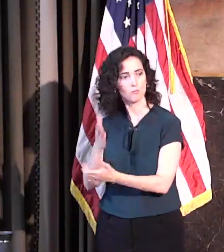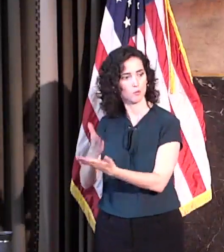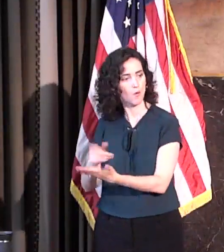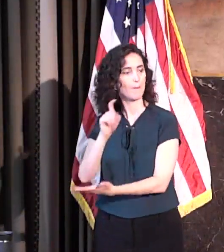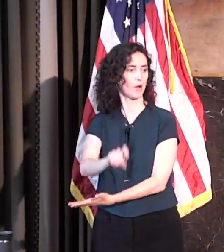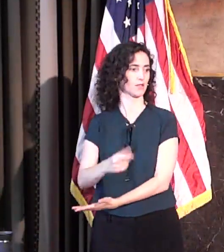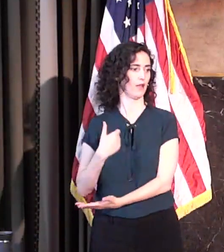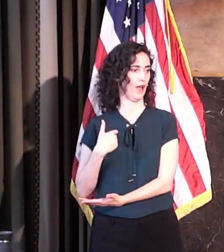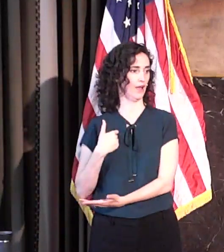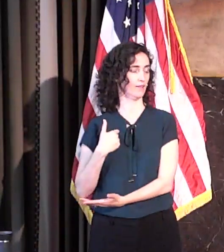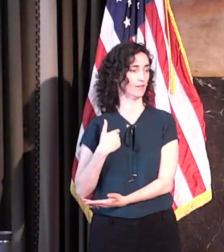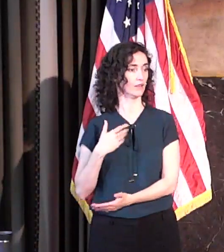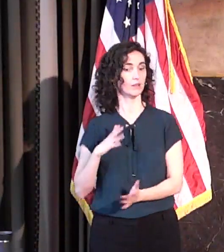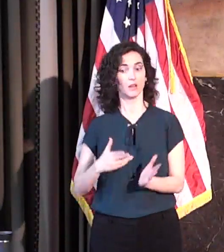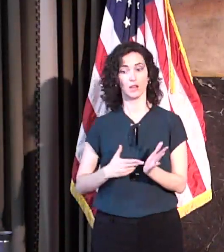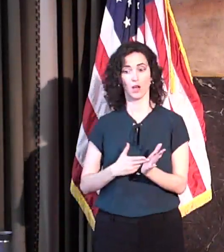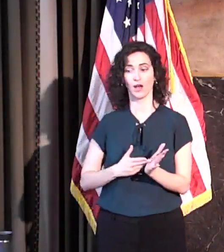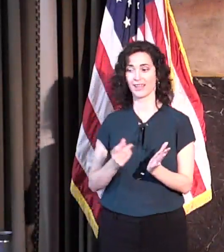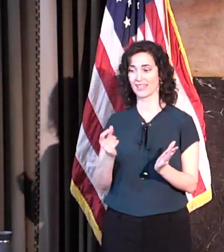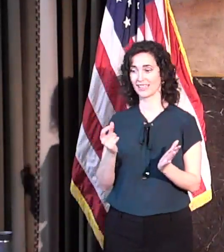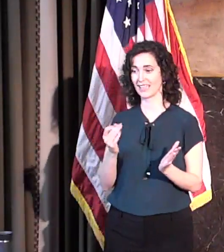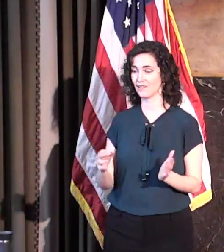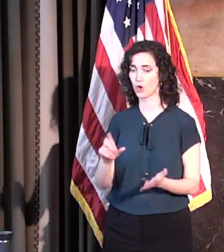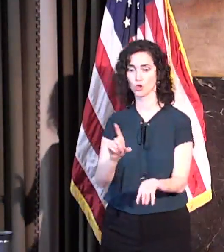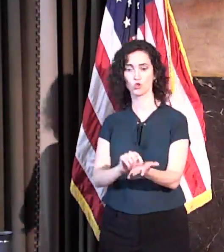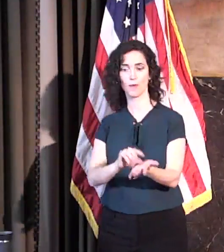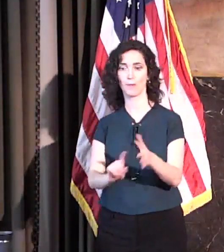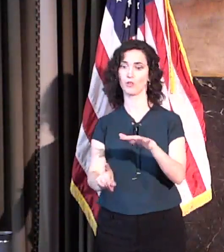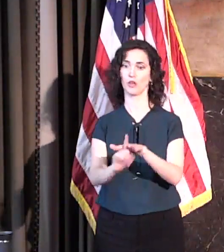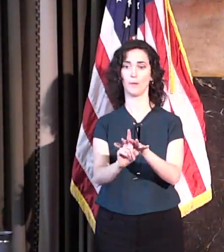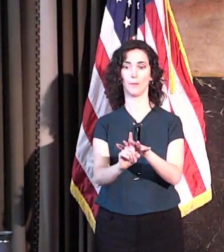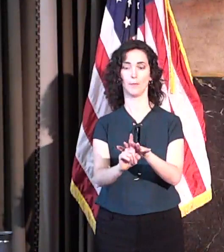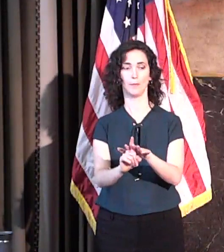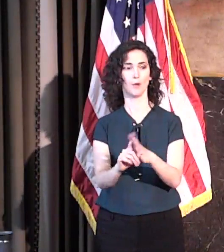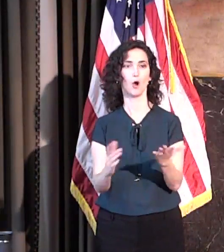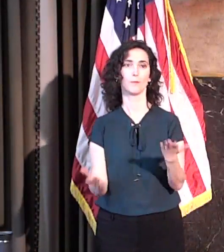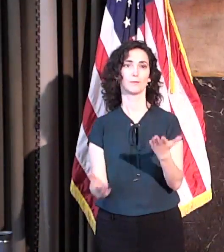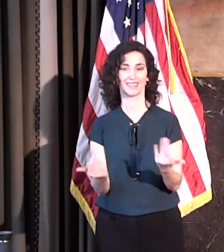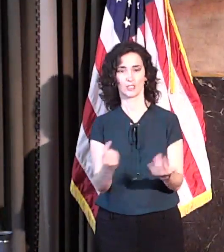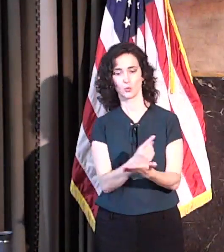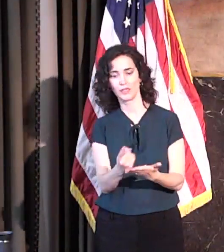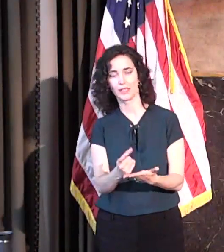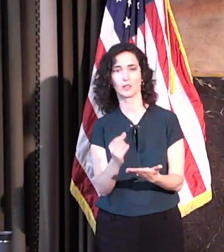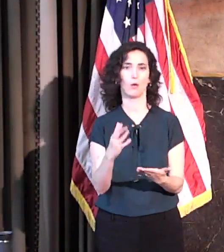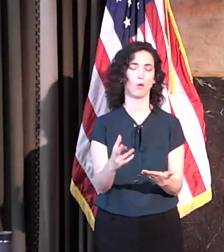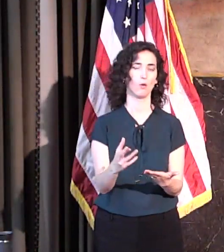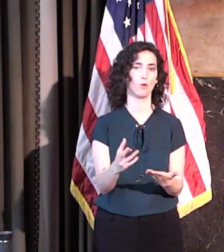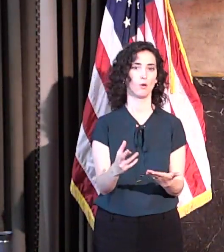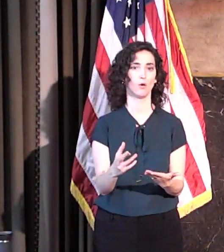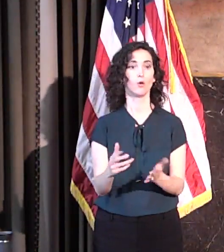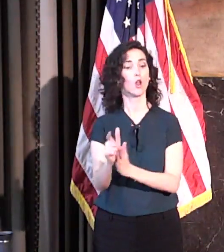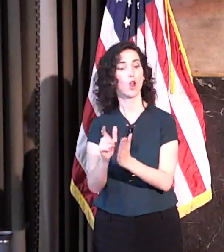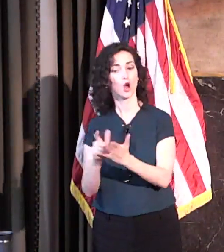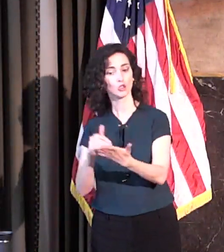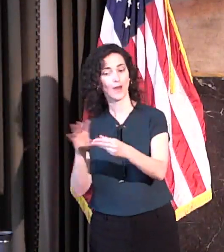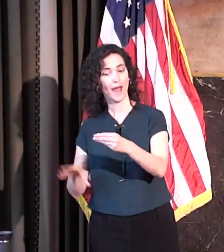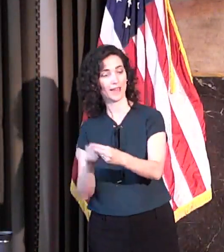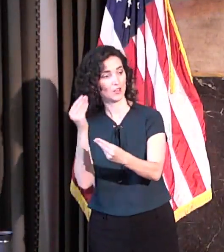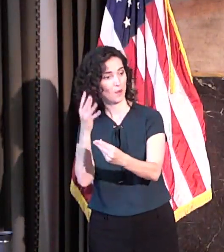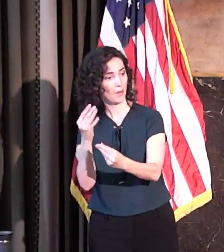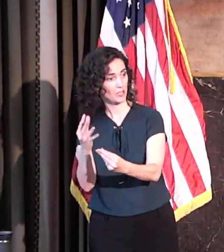whatever. And quite frankly, if something comes out in the newspaper this week, or maybe even in the lawsuit, I